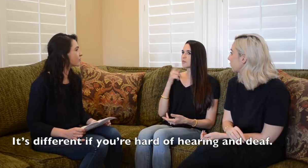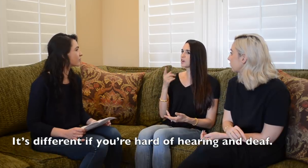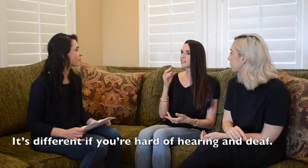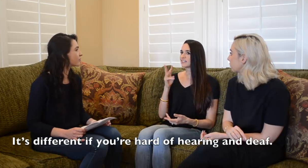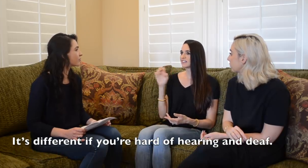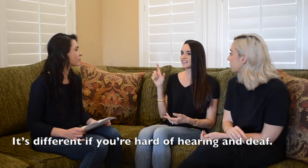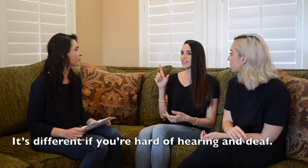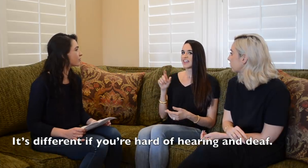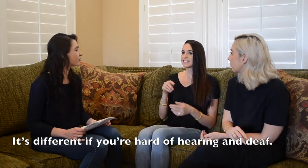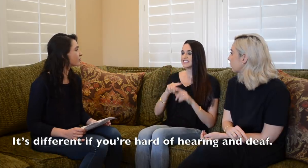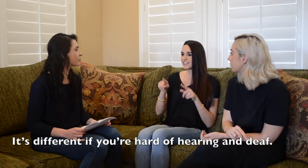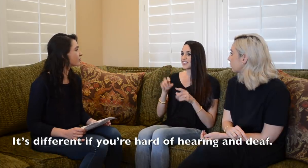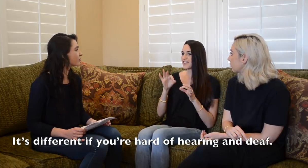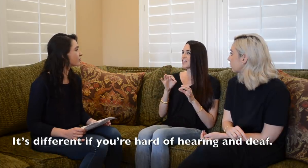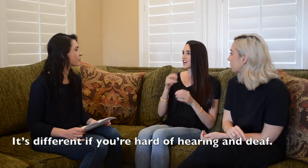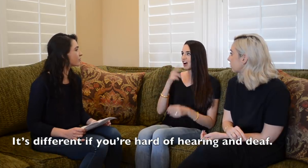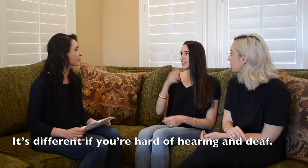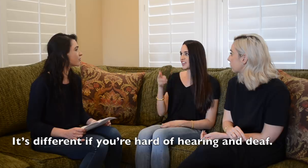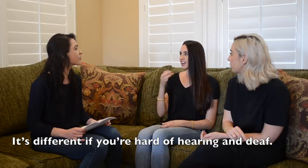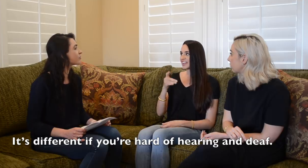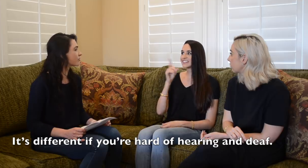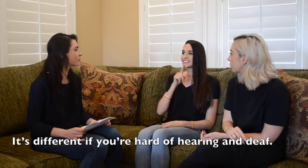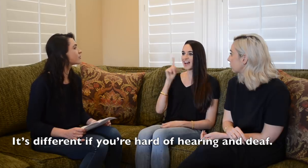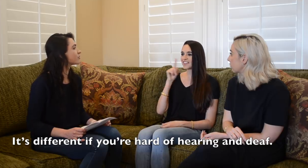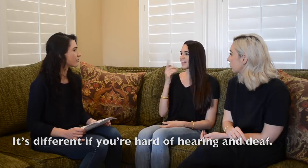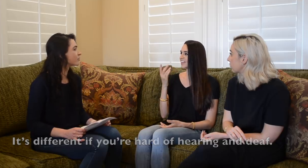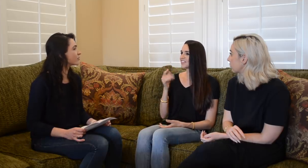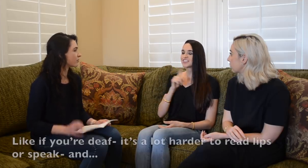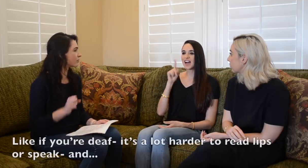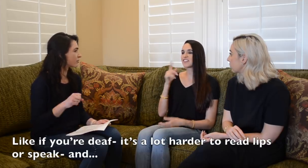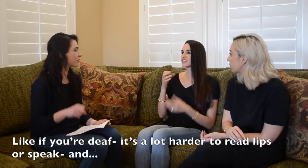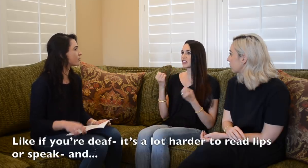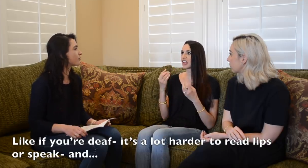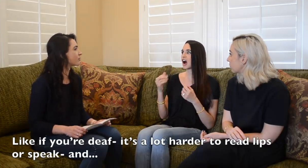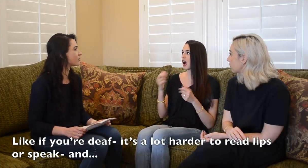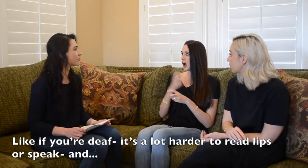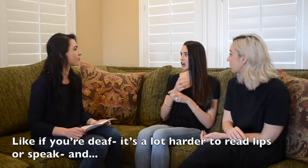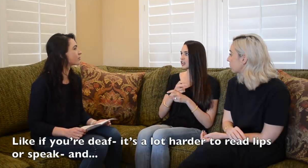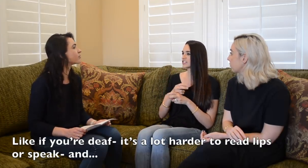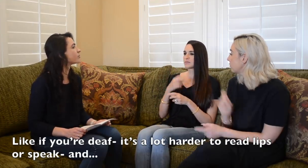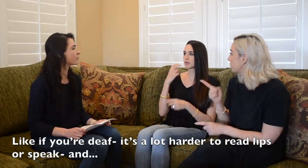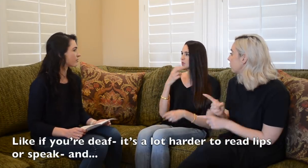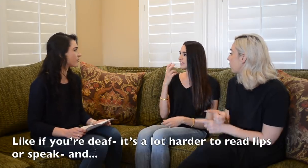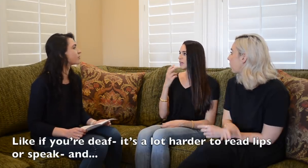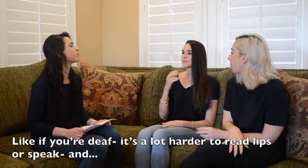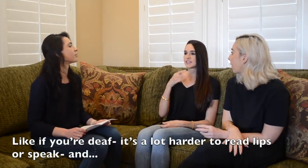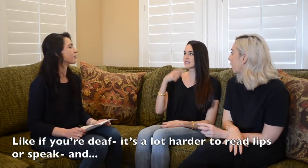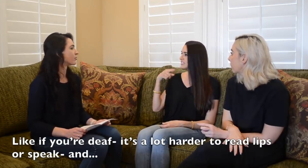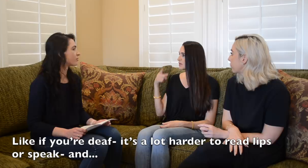well, it's different if you're hard of hearing and deaf. Like, if you're deaf, it's a lot harder to mm-hmm. be able to read lips and to